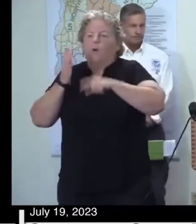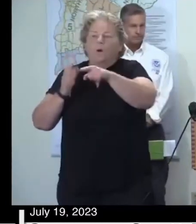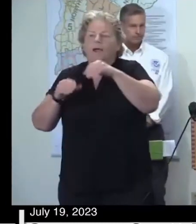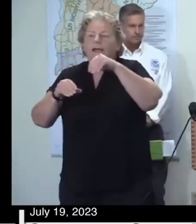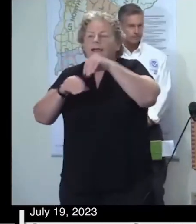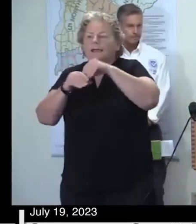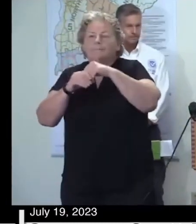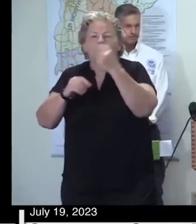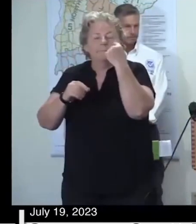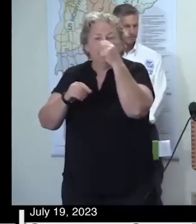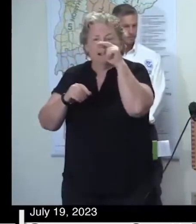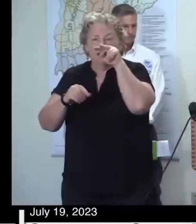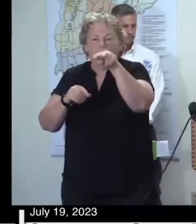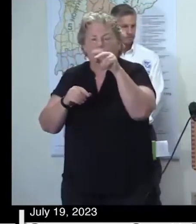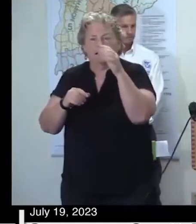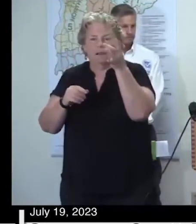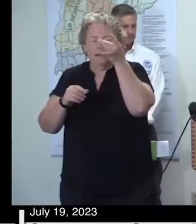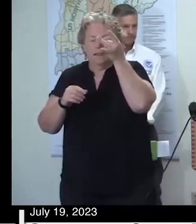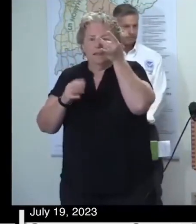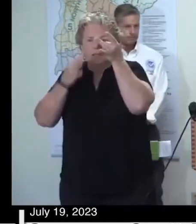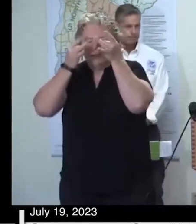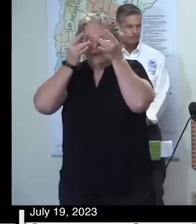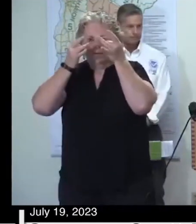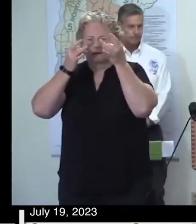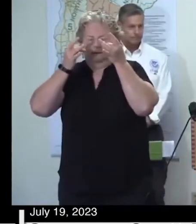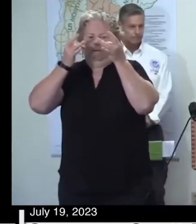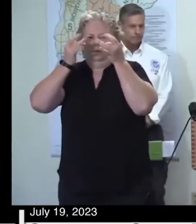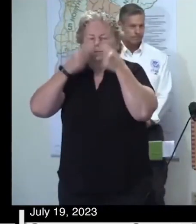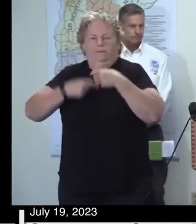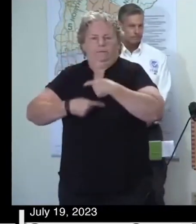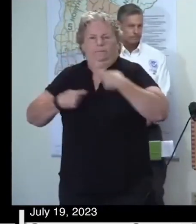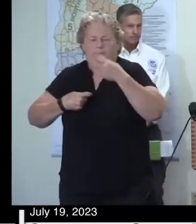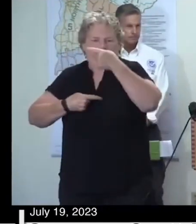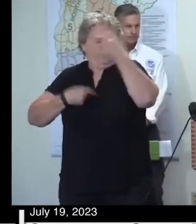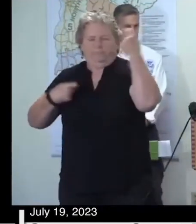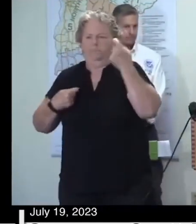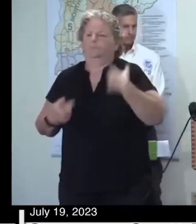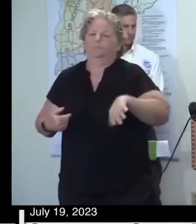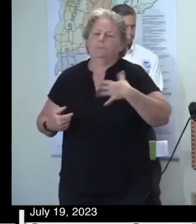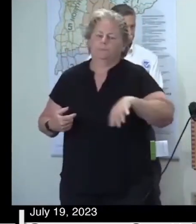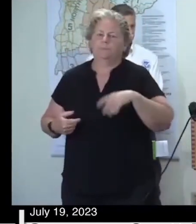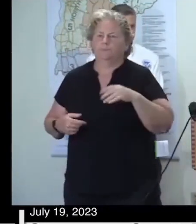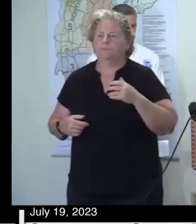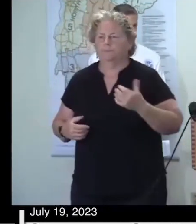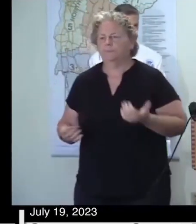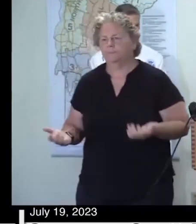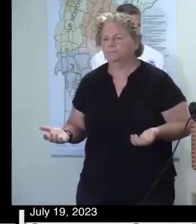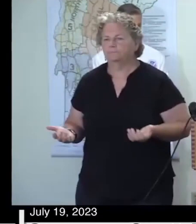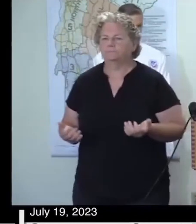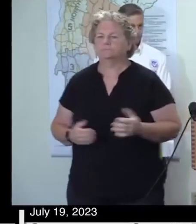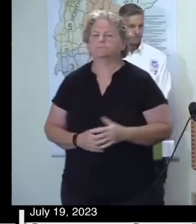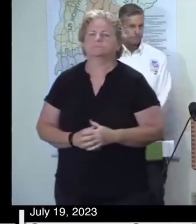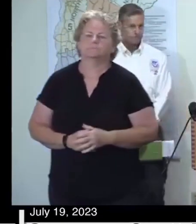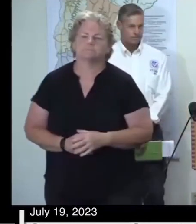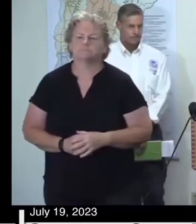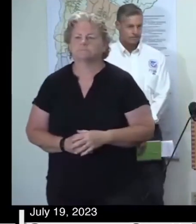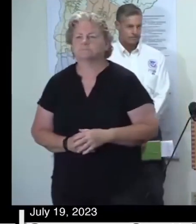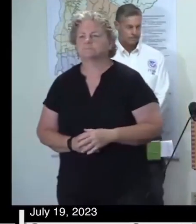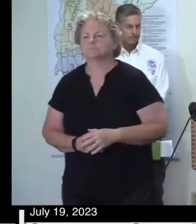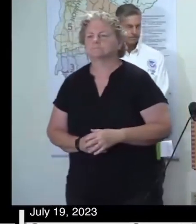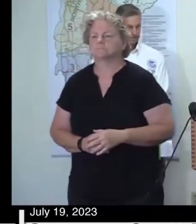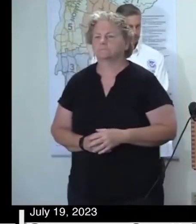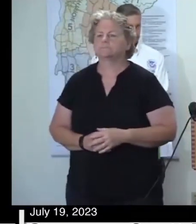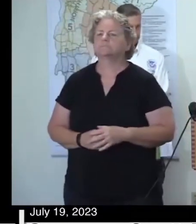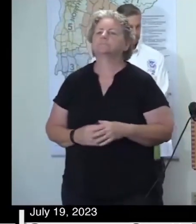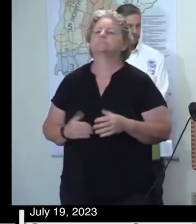First and foremost, let's make a conscious effort to seek updates and information from credible resources. It is